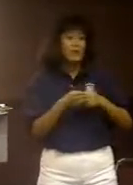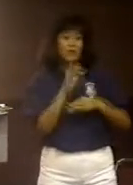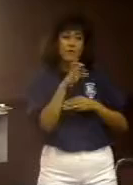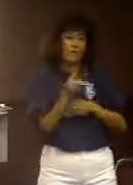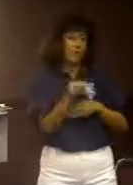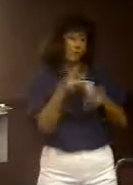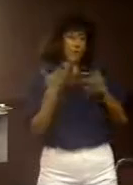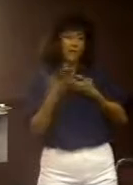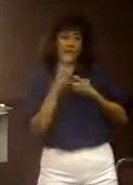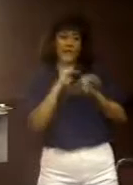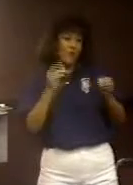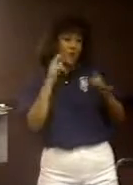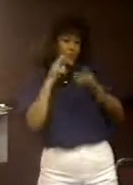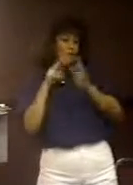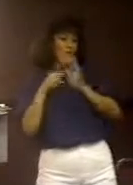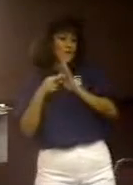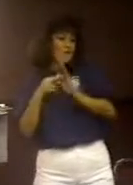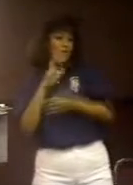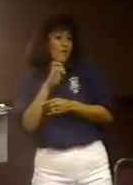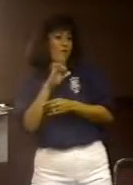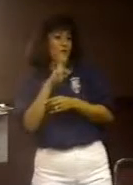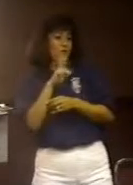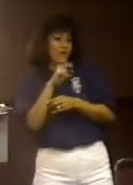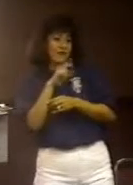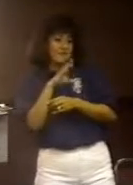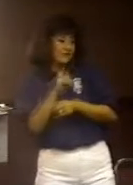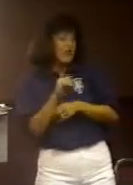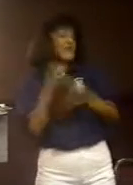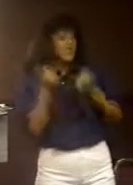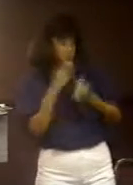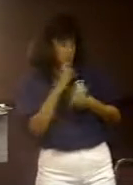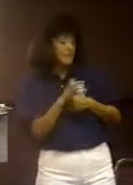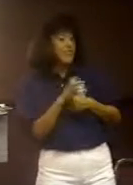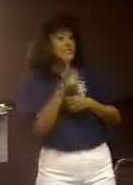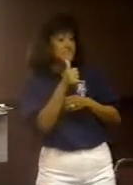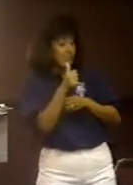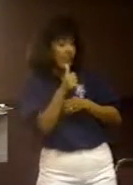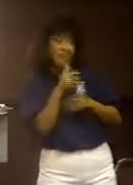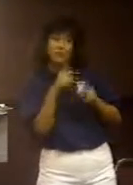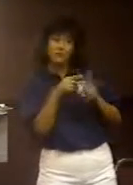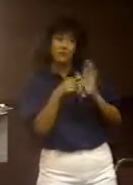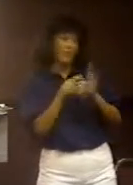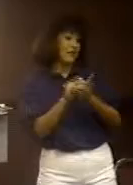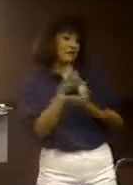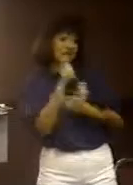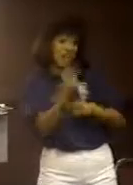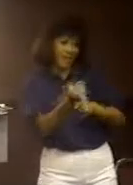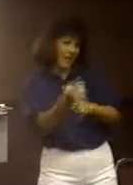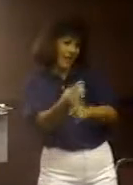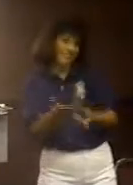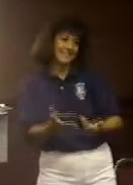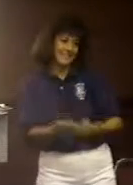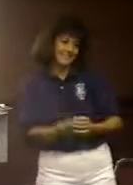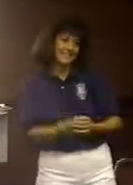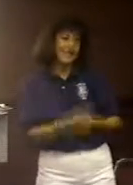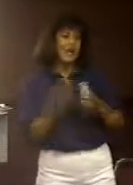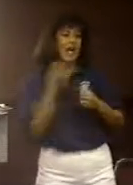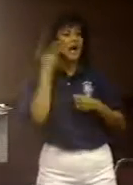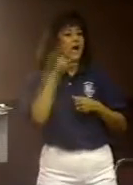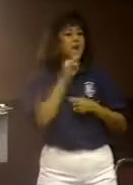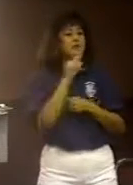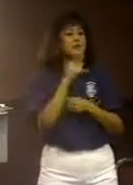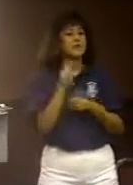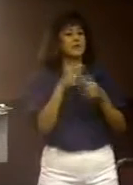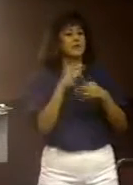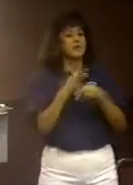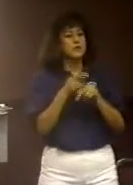references. And there could be about 10 references to show that that's not correct. High rates